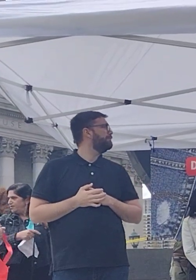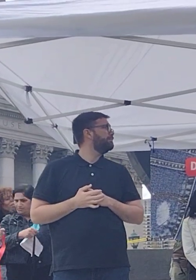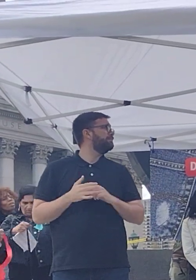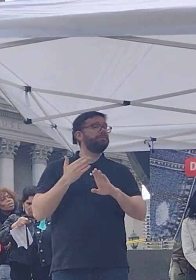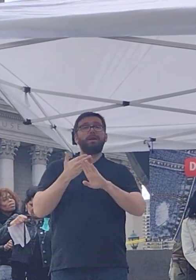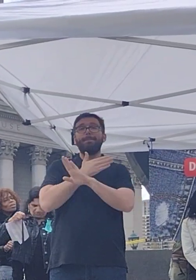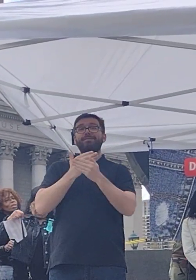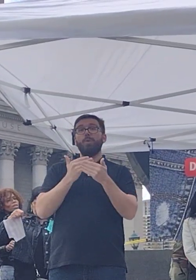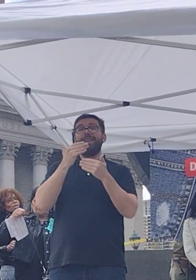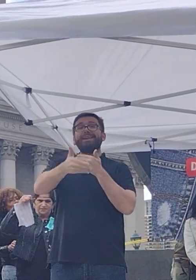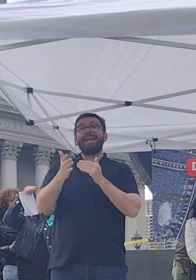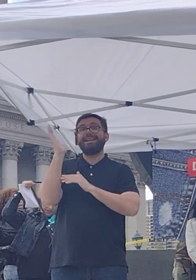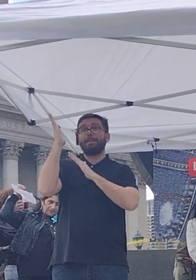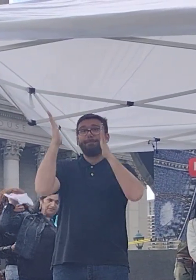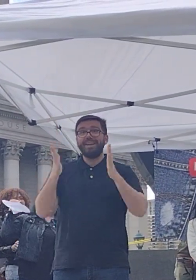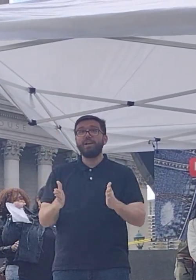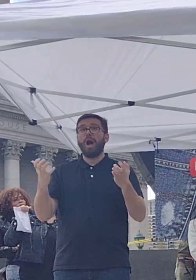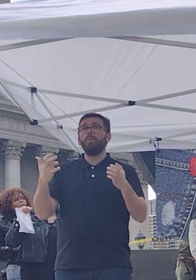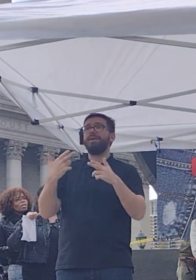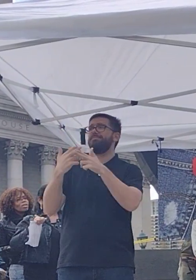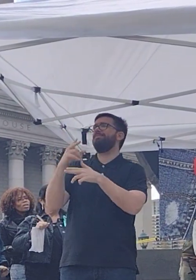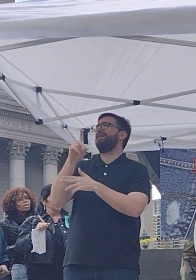to our next speaker.